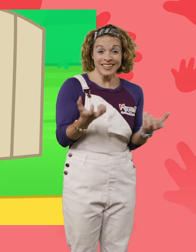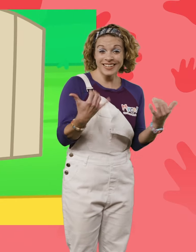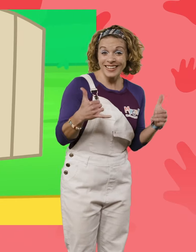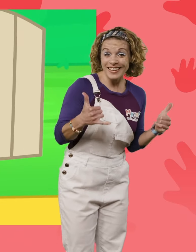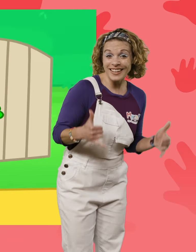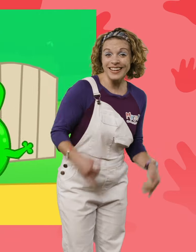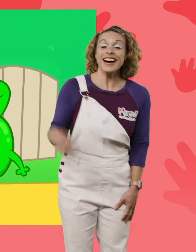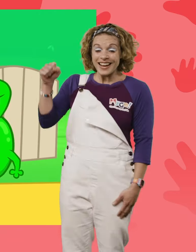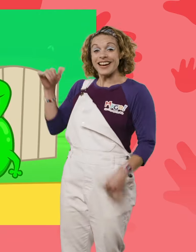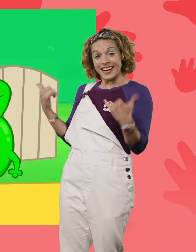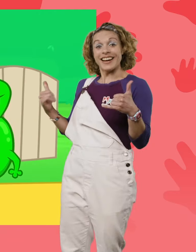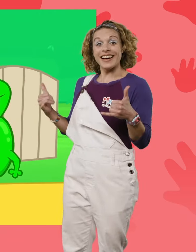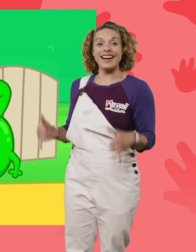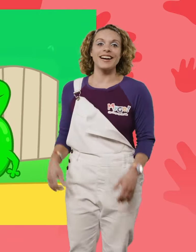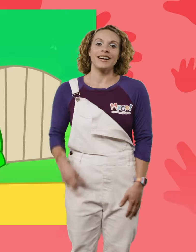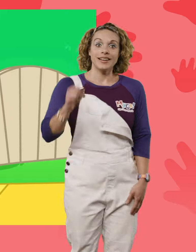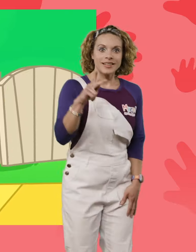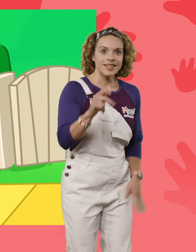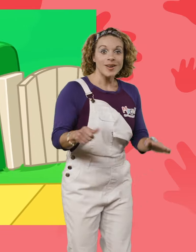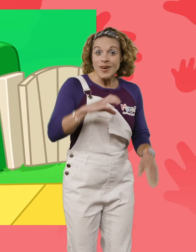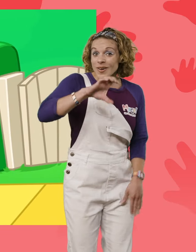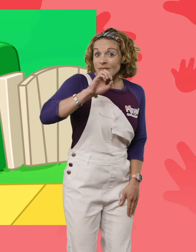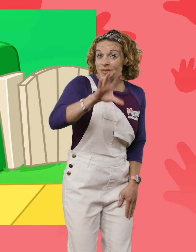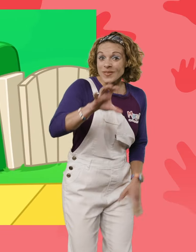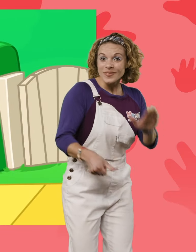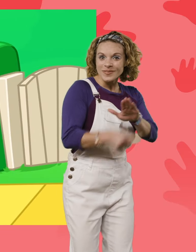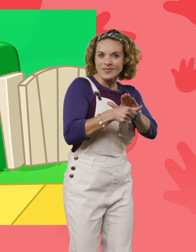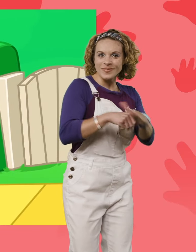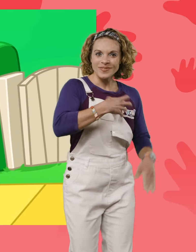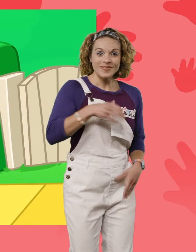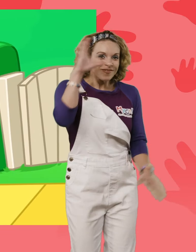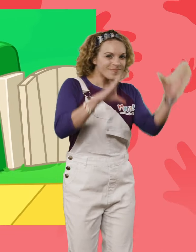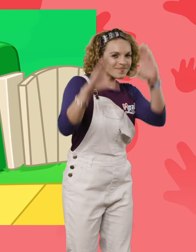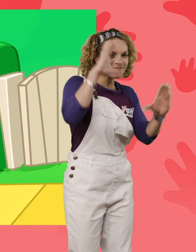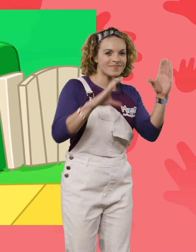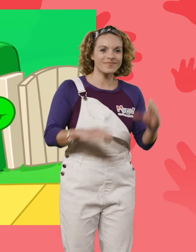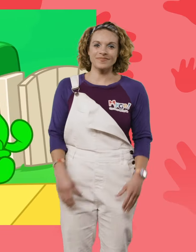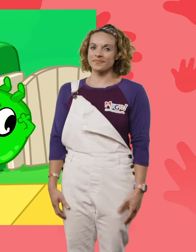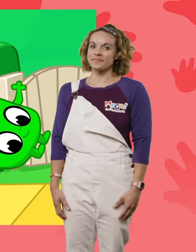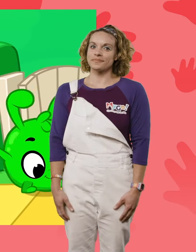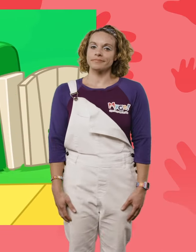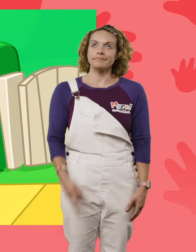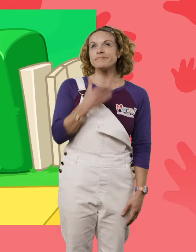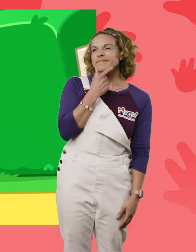Morphle, wanna play? Yeah, play! Okay. Morphle hide, Morphle seek.